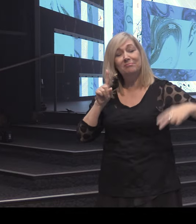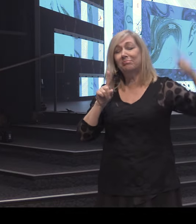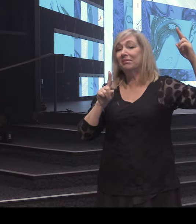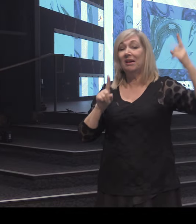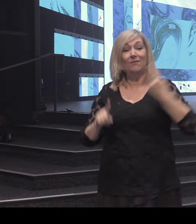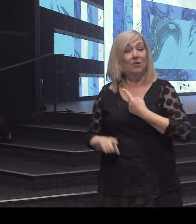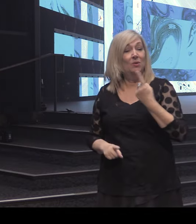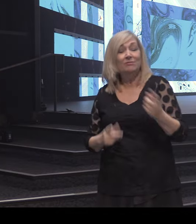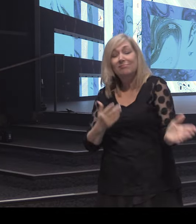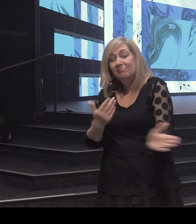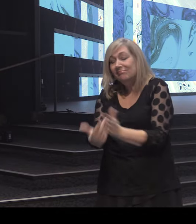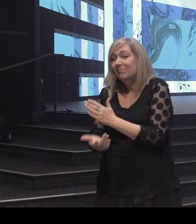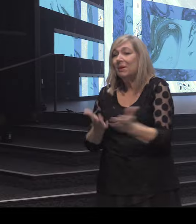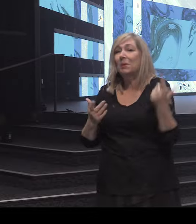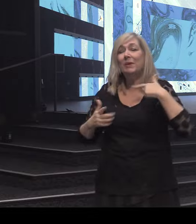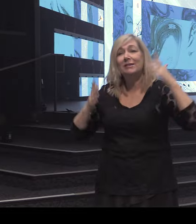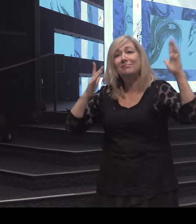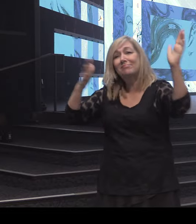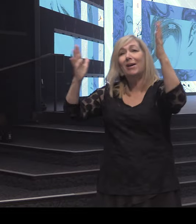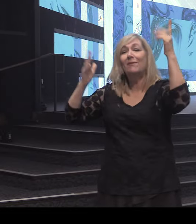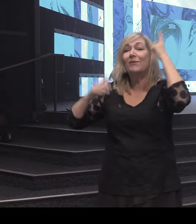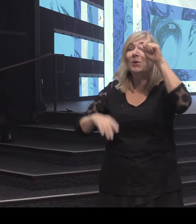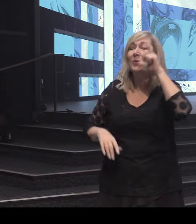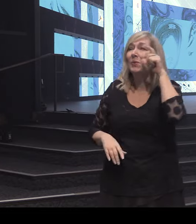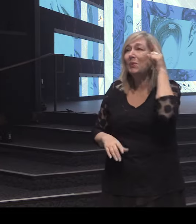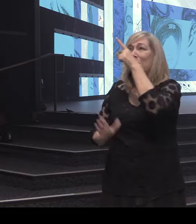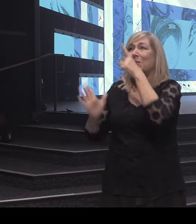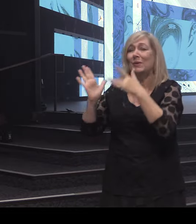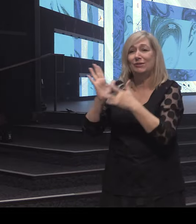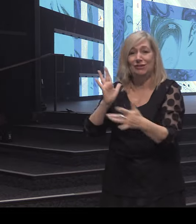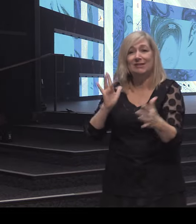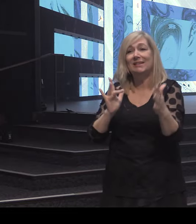alone. Can we give it up for Jesus in the house of the Lord?